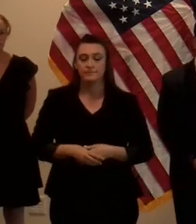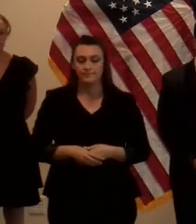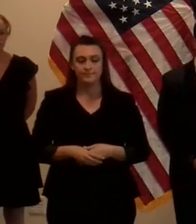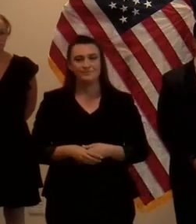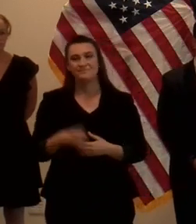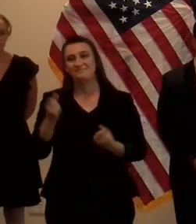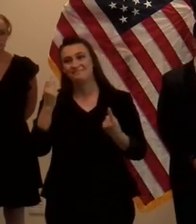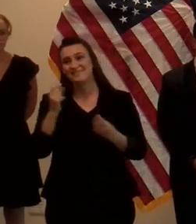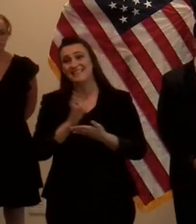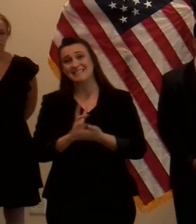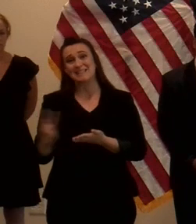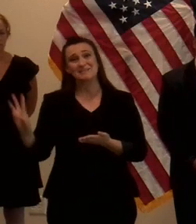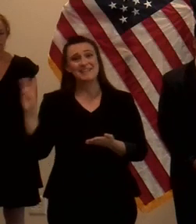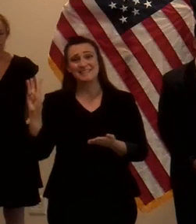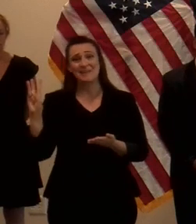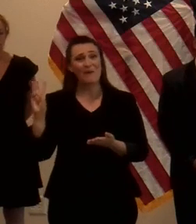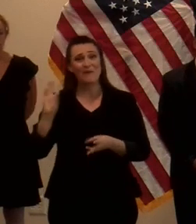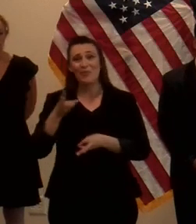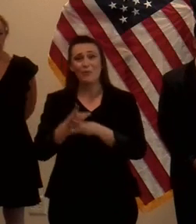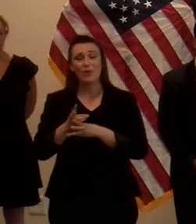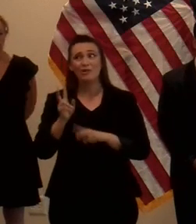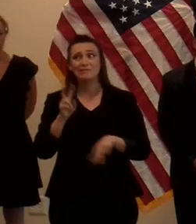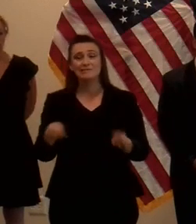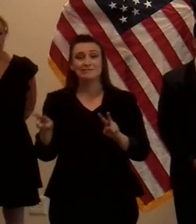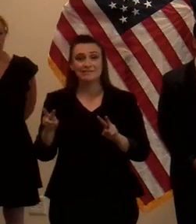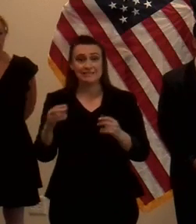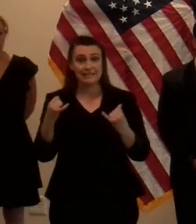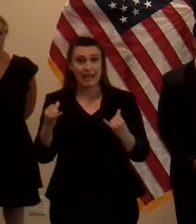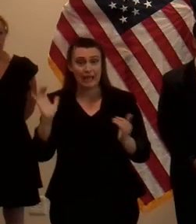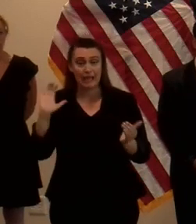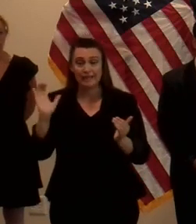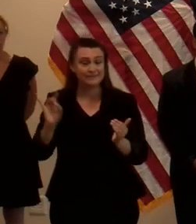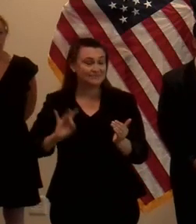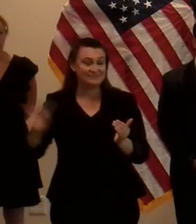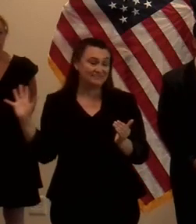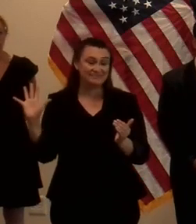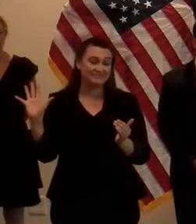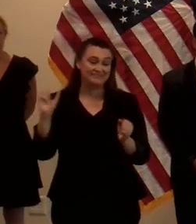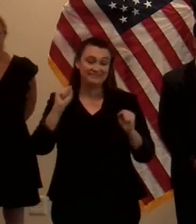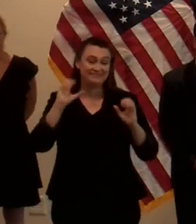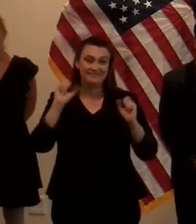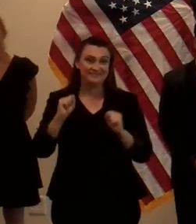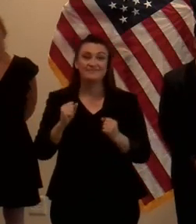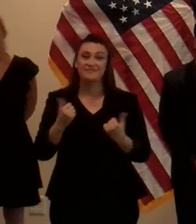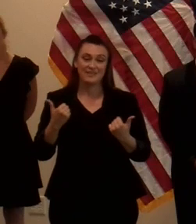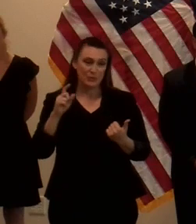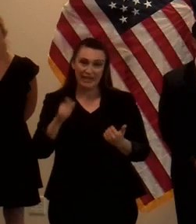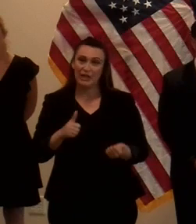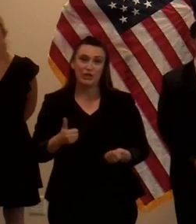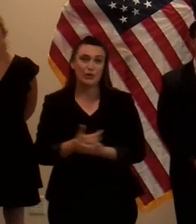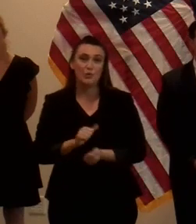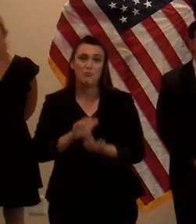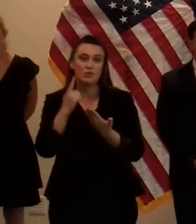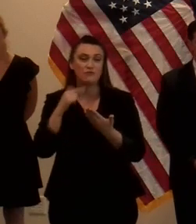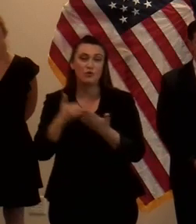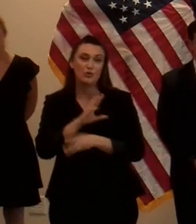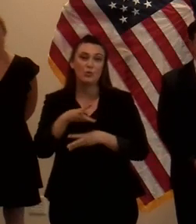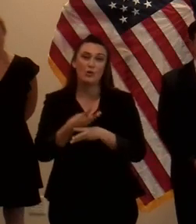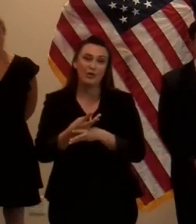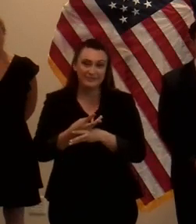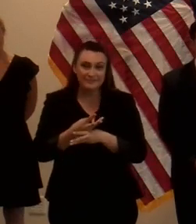very different 6 weeks ago, and this new reality requires a new approach. Today, statewide tourism industry leaders will be asked to share